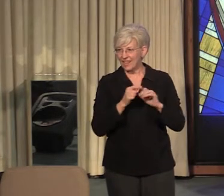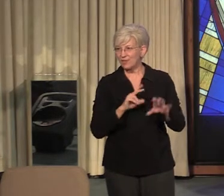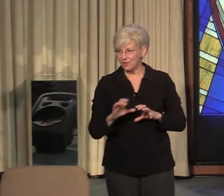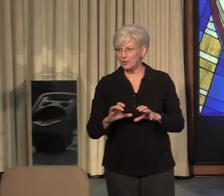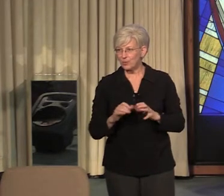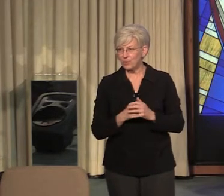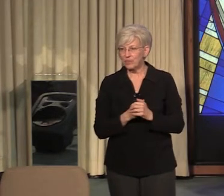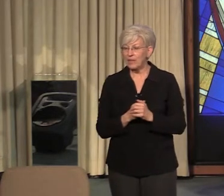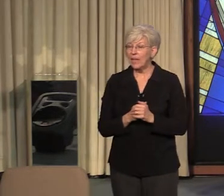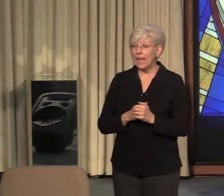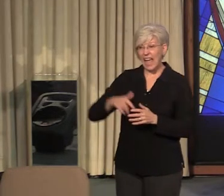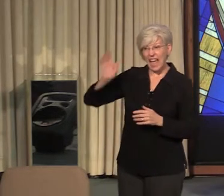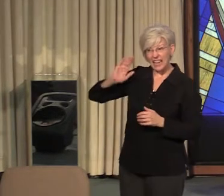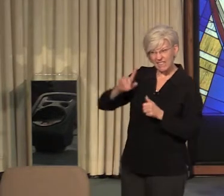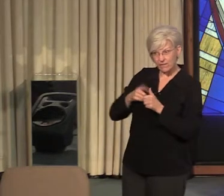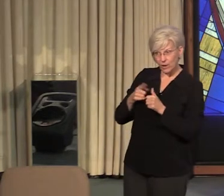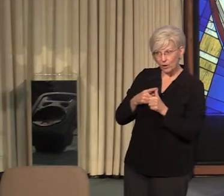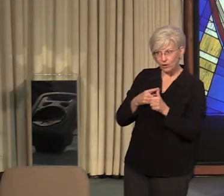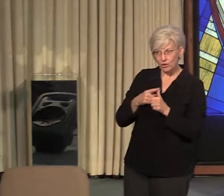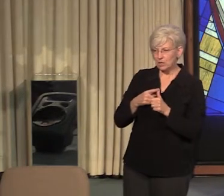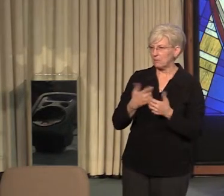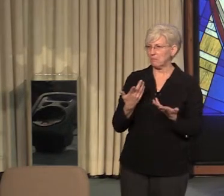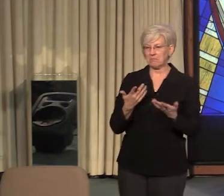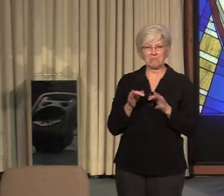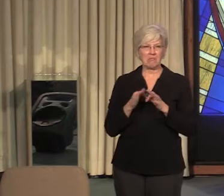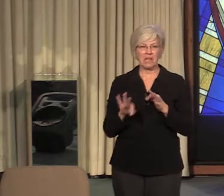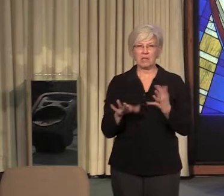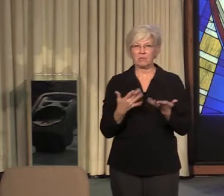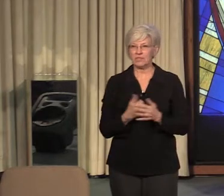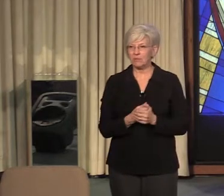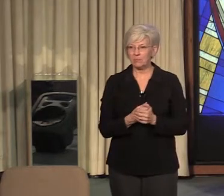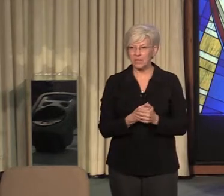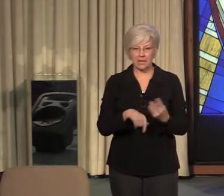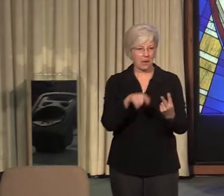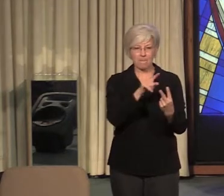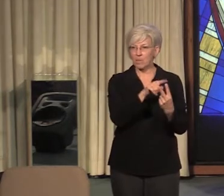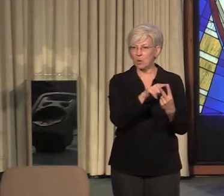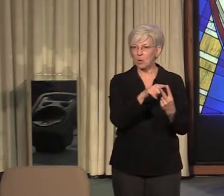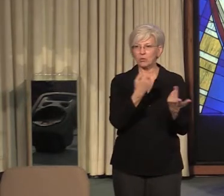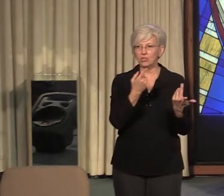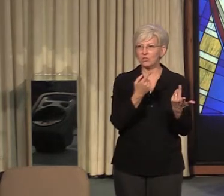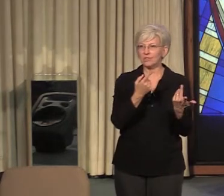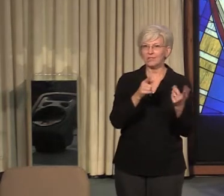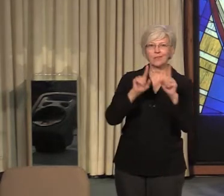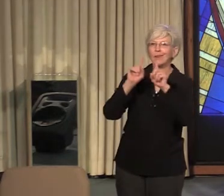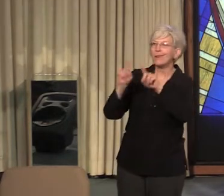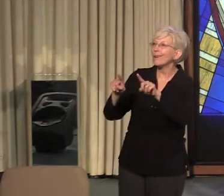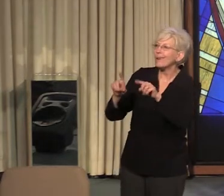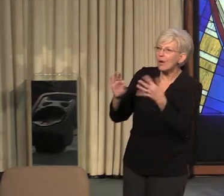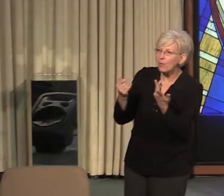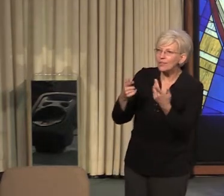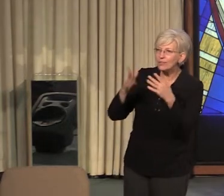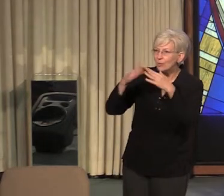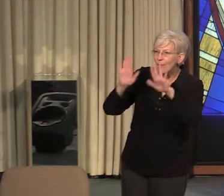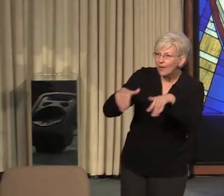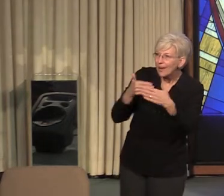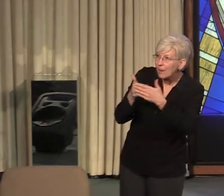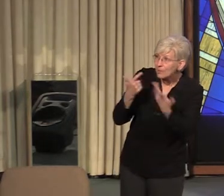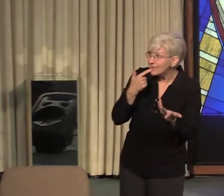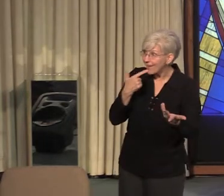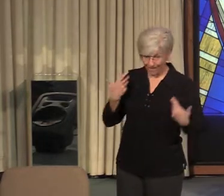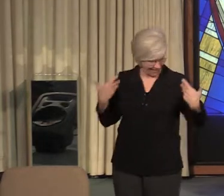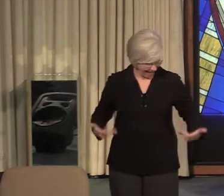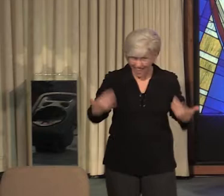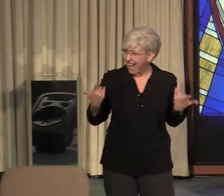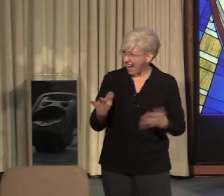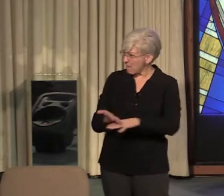And at first, it was simply a matter of Myrtle kind of going around to her neighbors and saying, hey, I'm better.